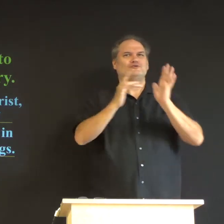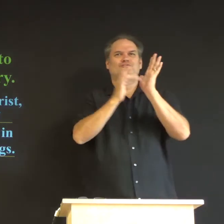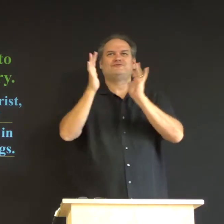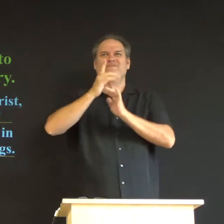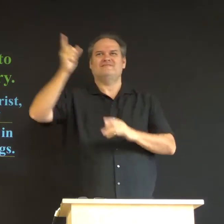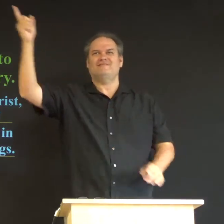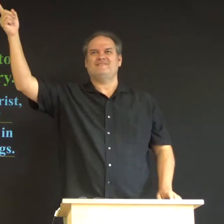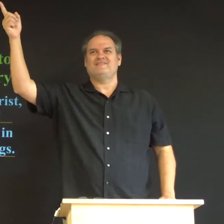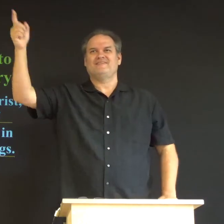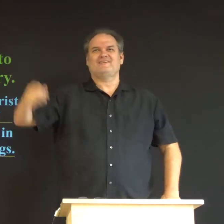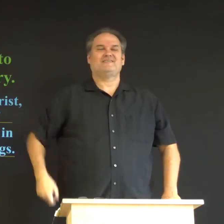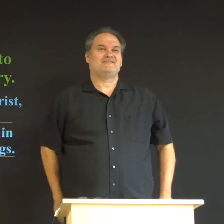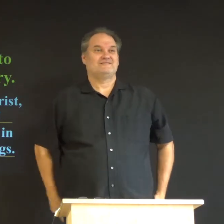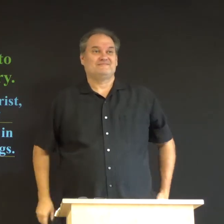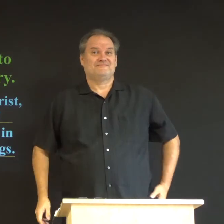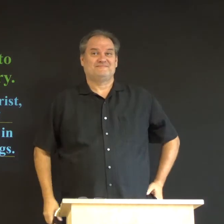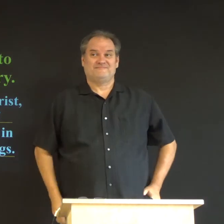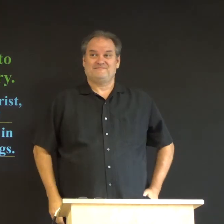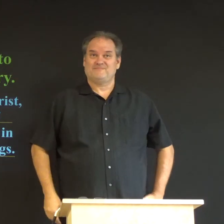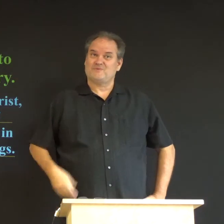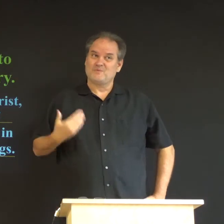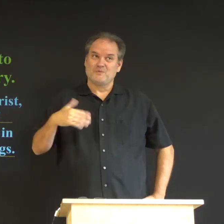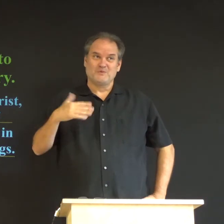King of Judah.